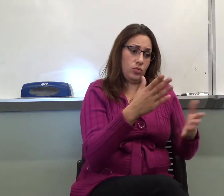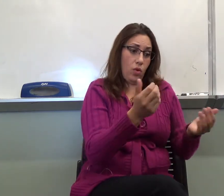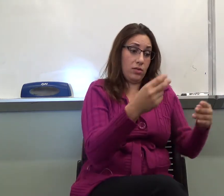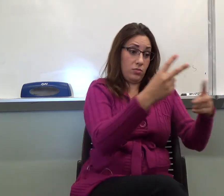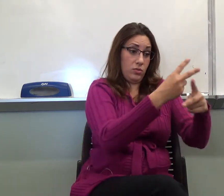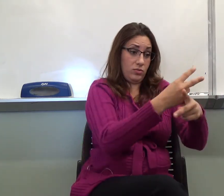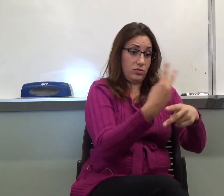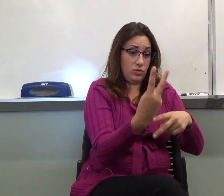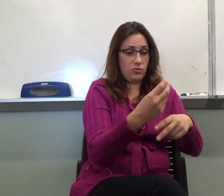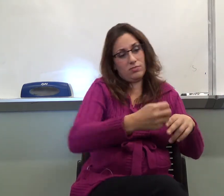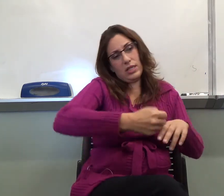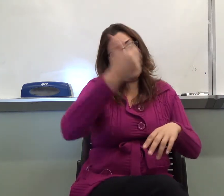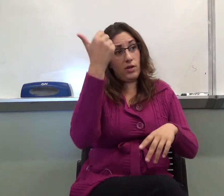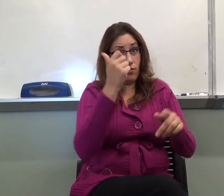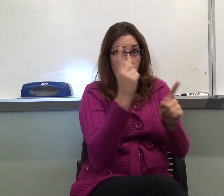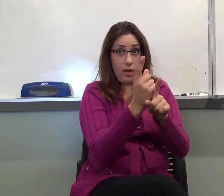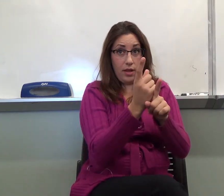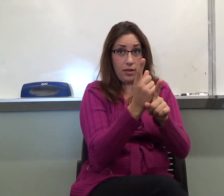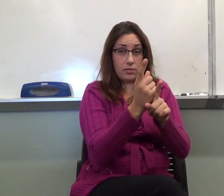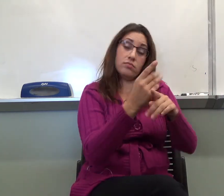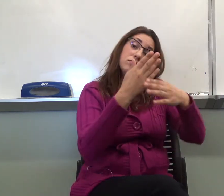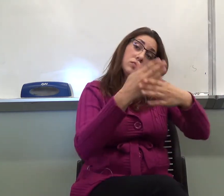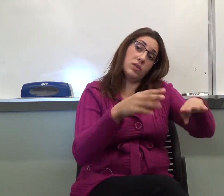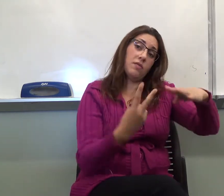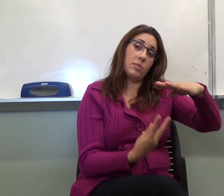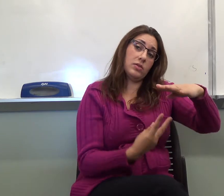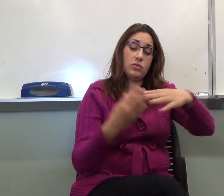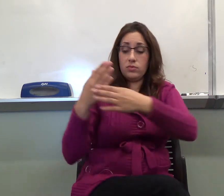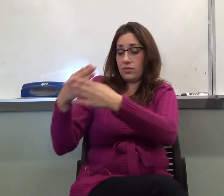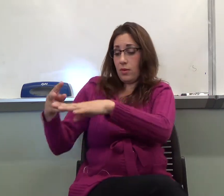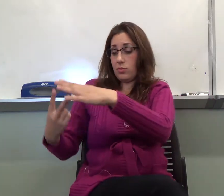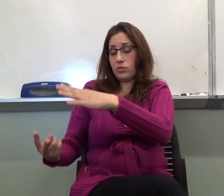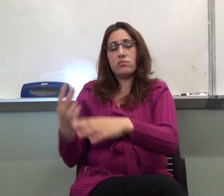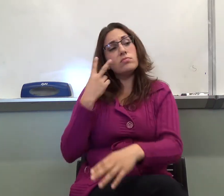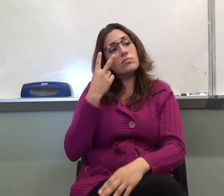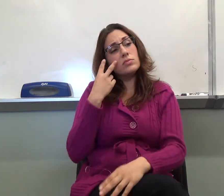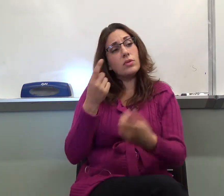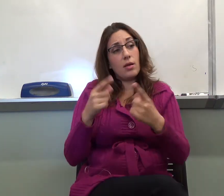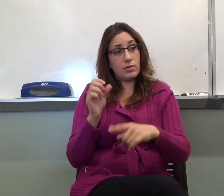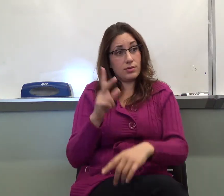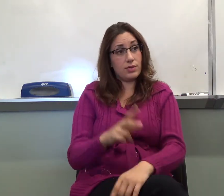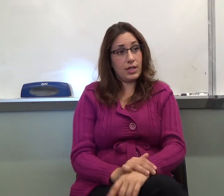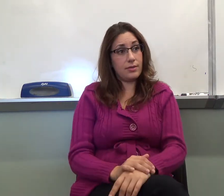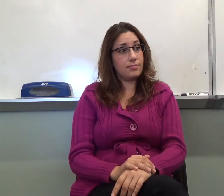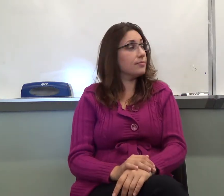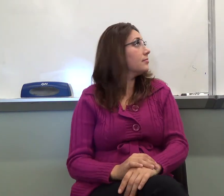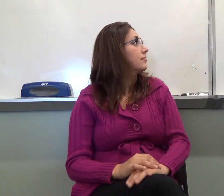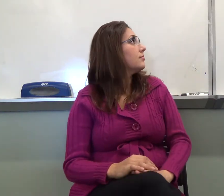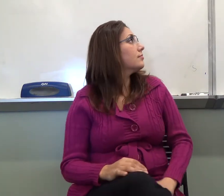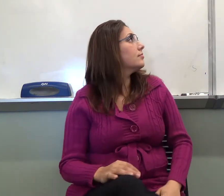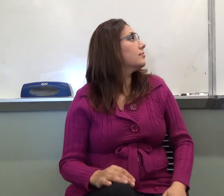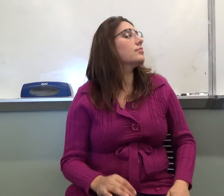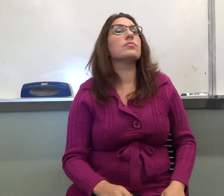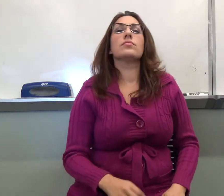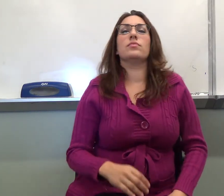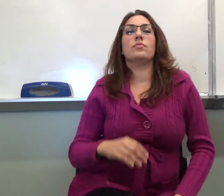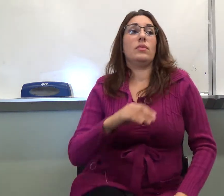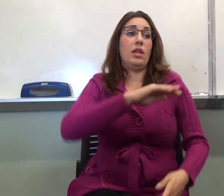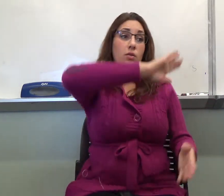2, so let's divide both sides by 2 and see what happens. Okay, now you have to divide the entire left side